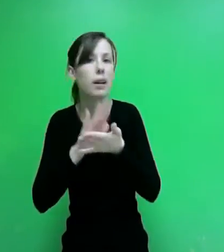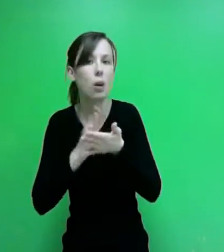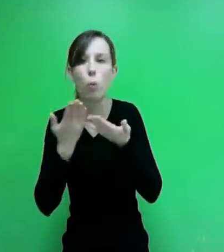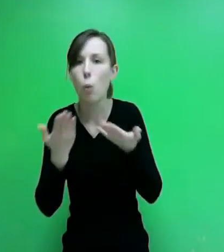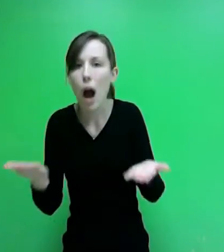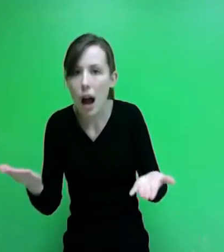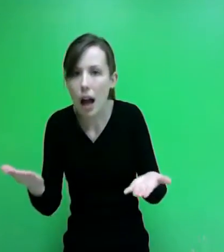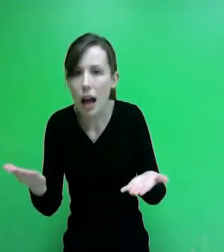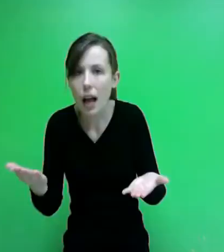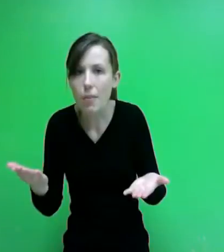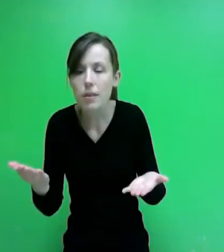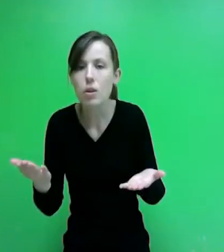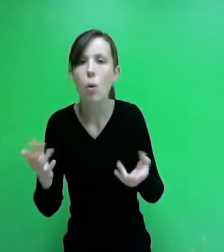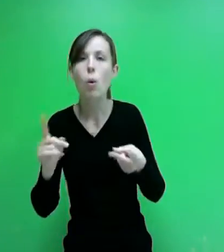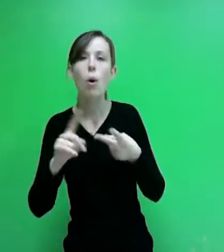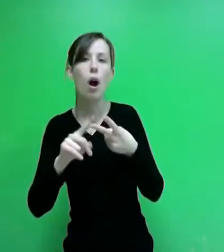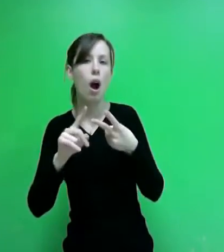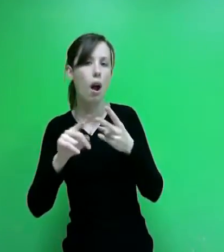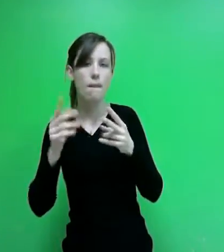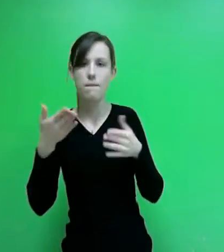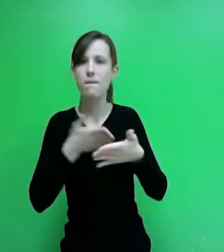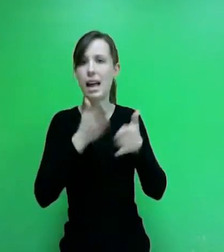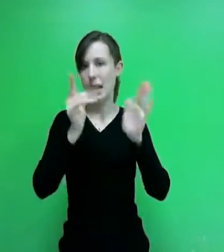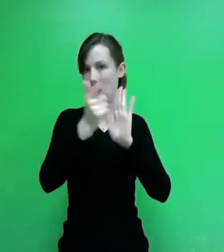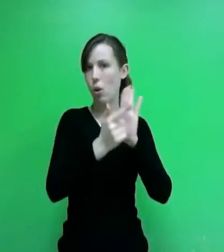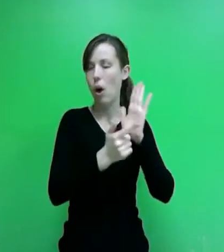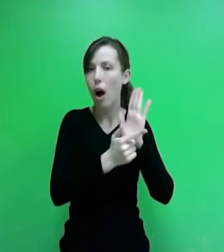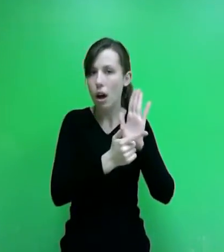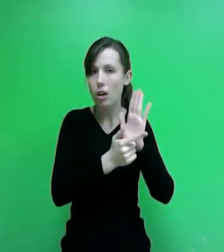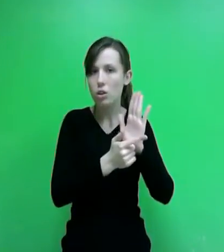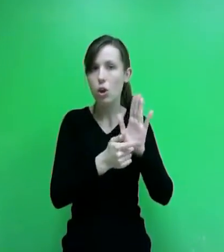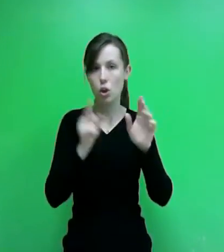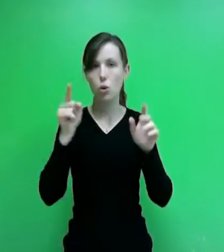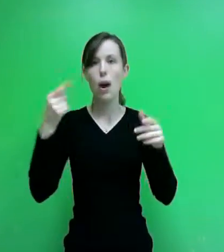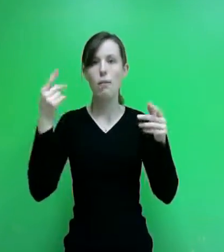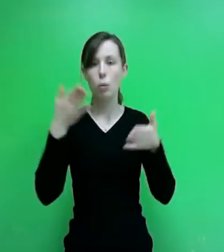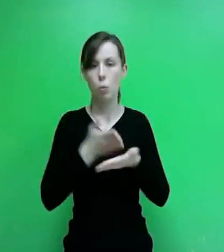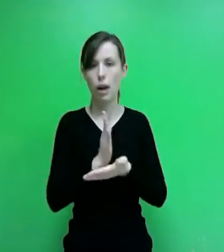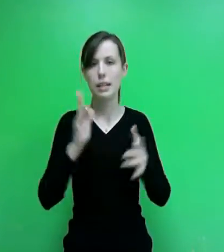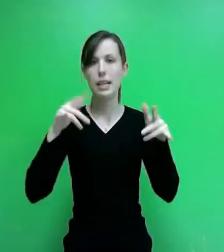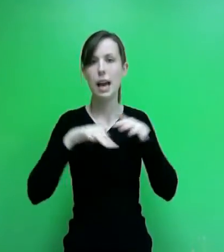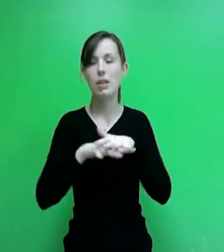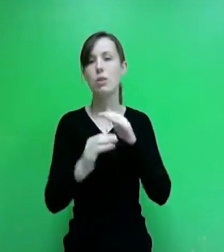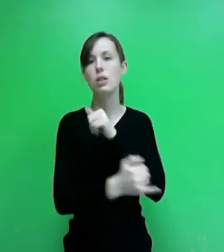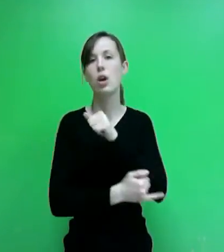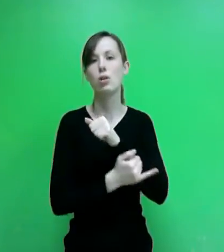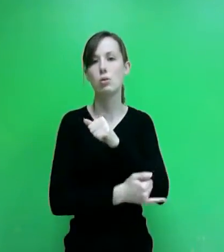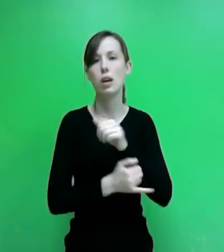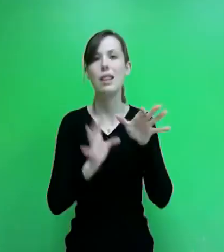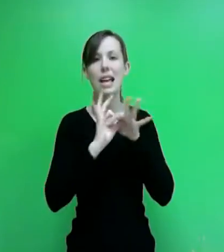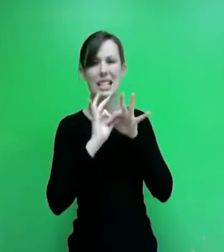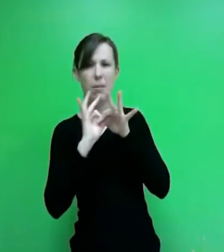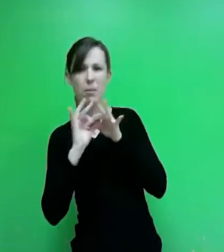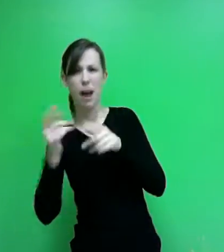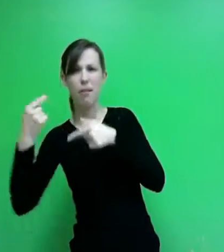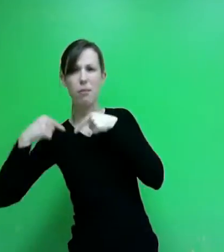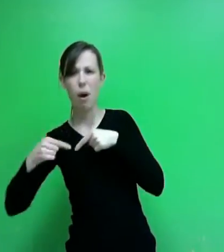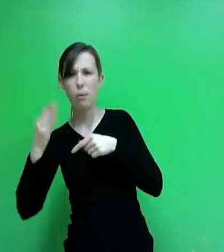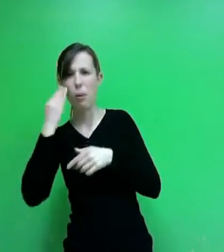you're violating laws, you have the right to gather in this country. And that stems back from the American Revolution when